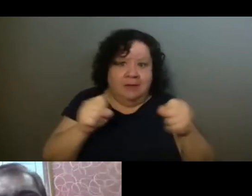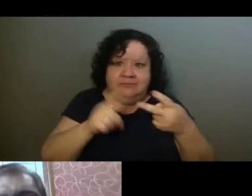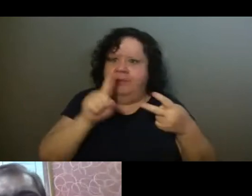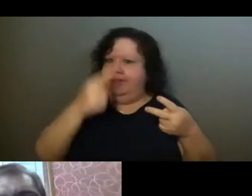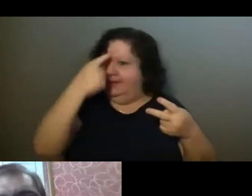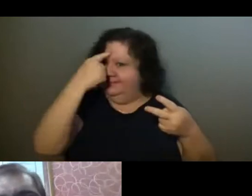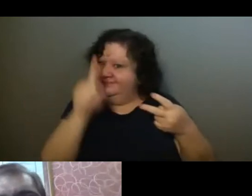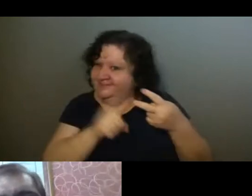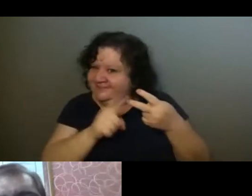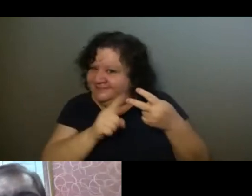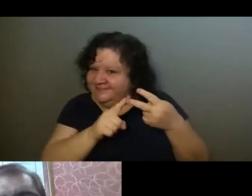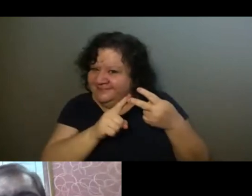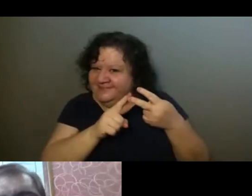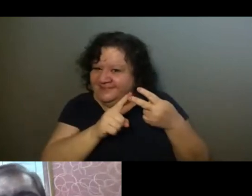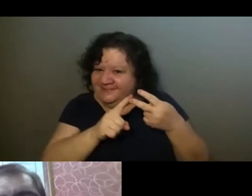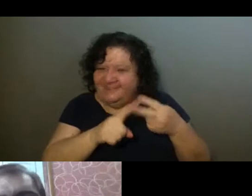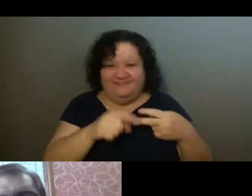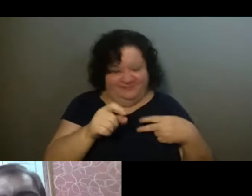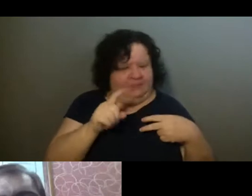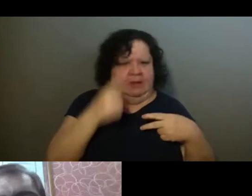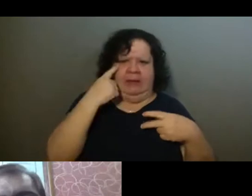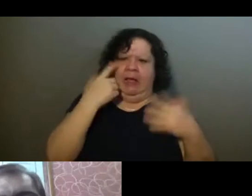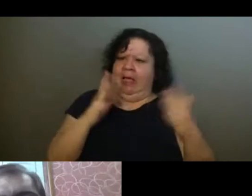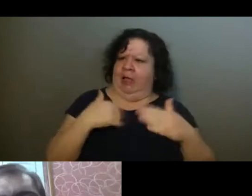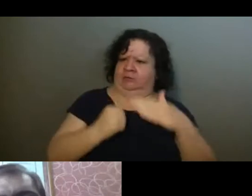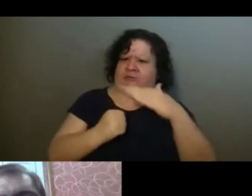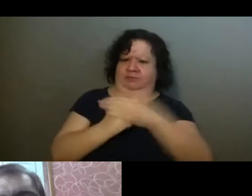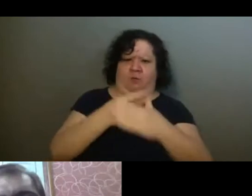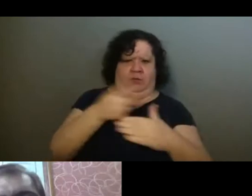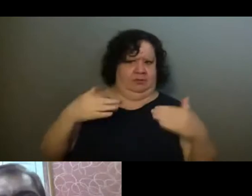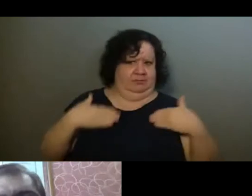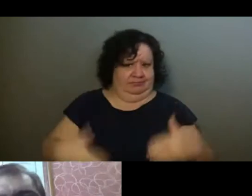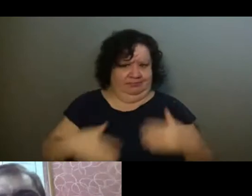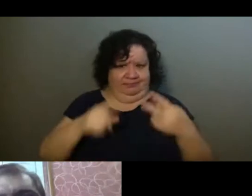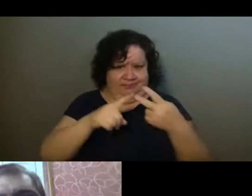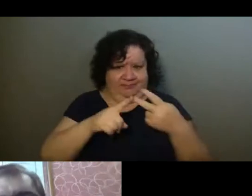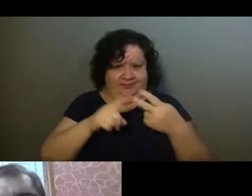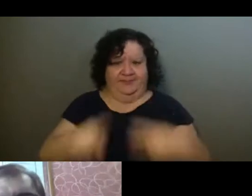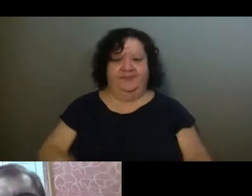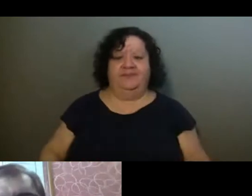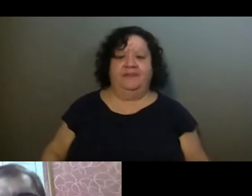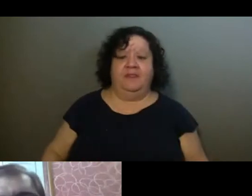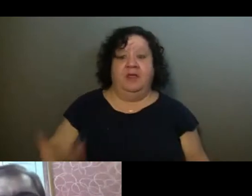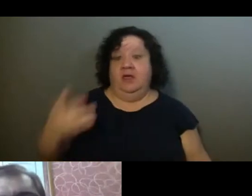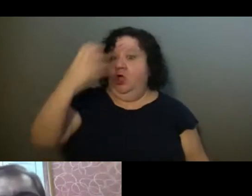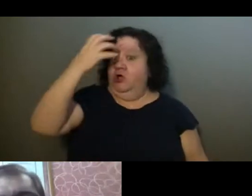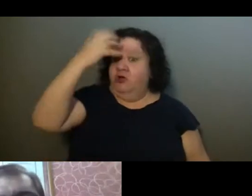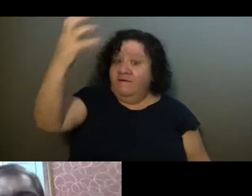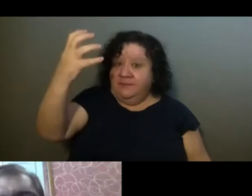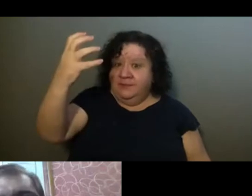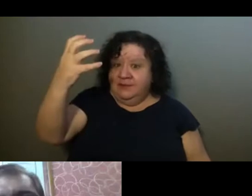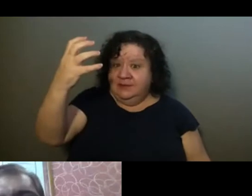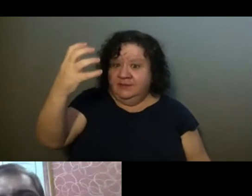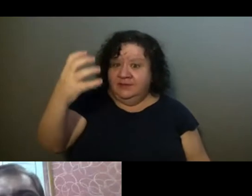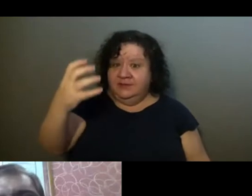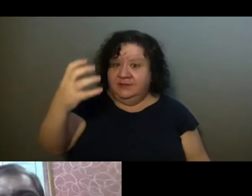them. The government bodies, the team of people with the disaster management with the limited resources, tracking